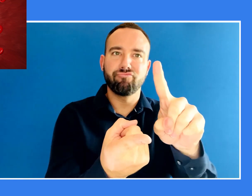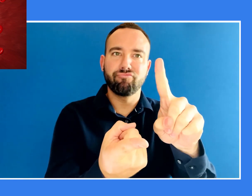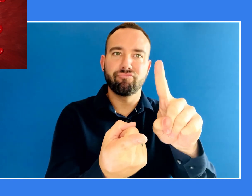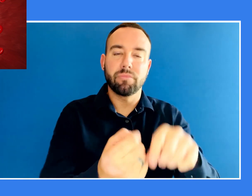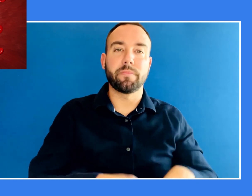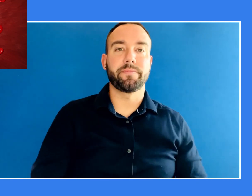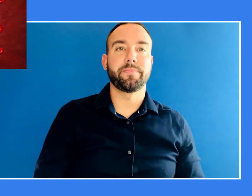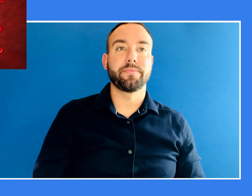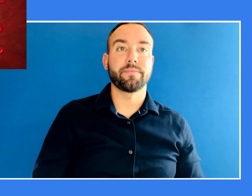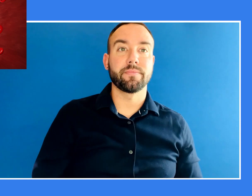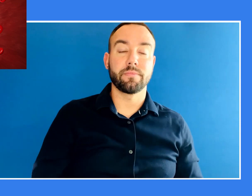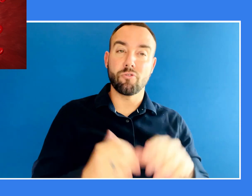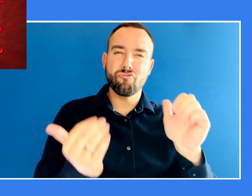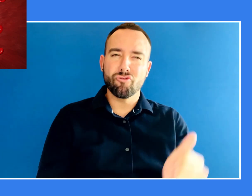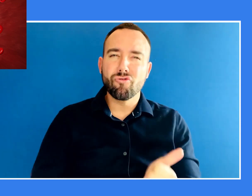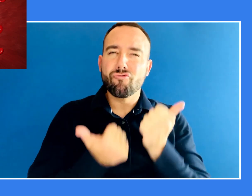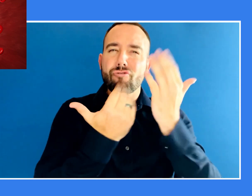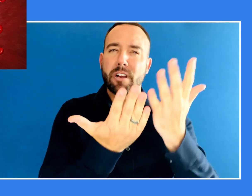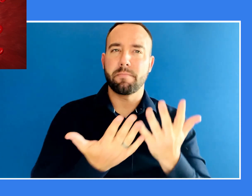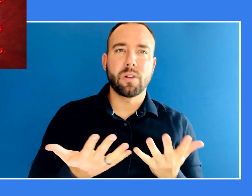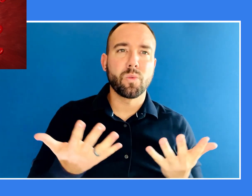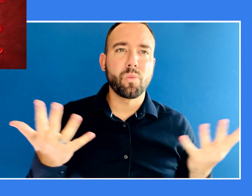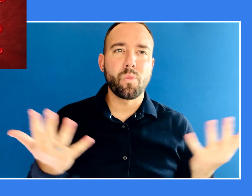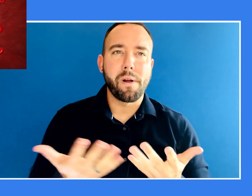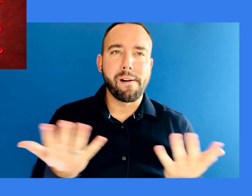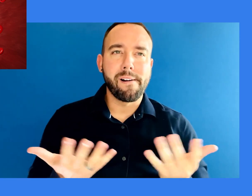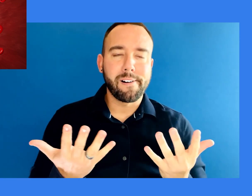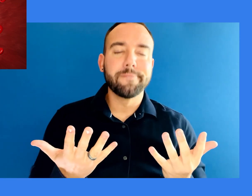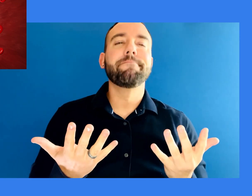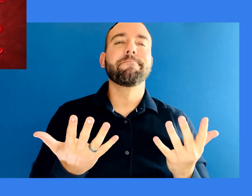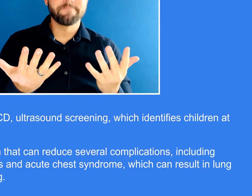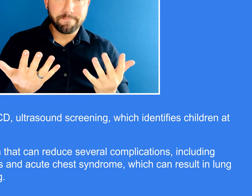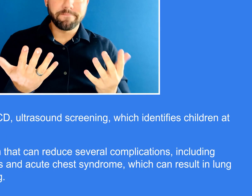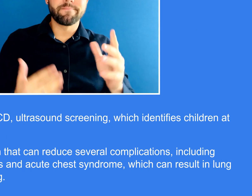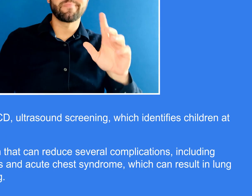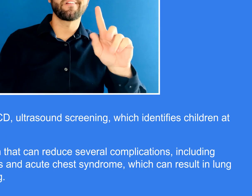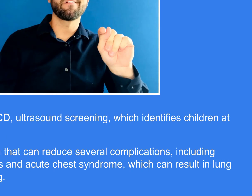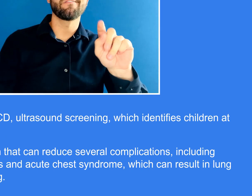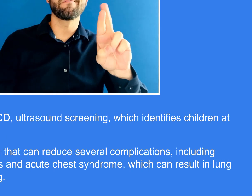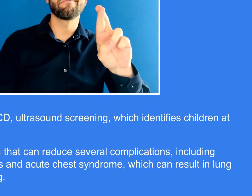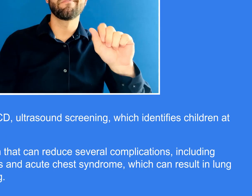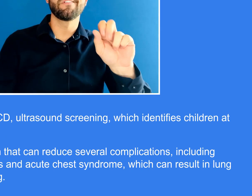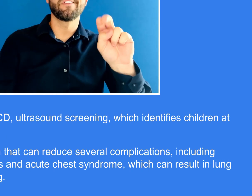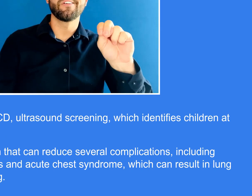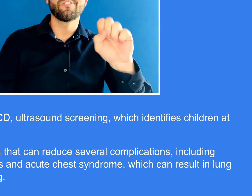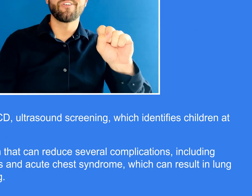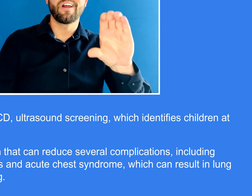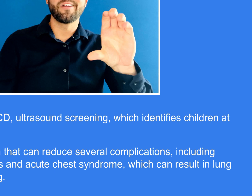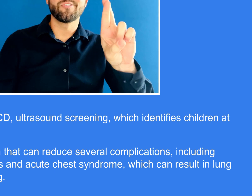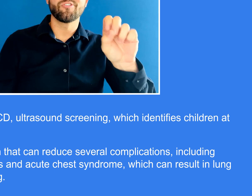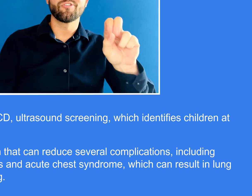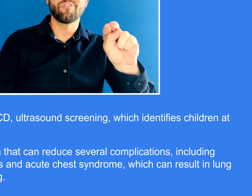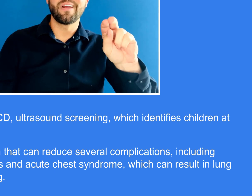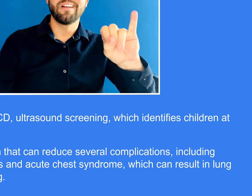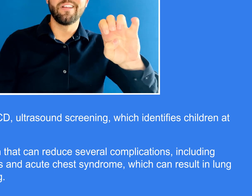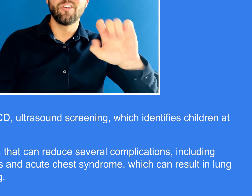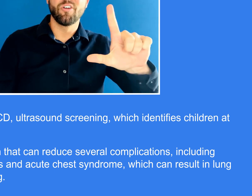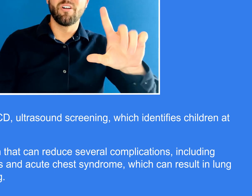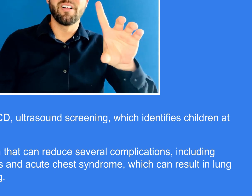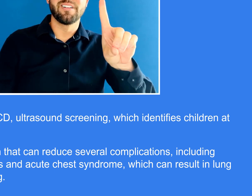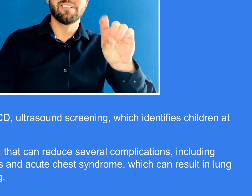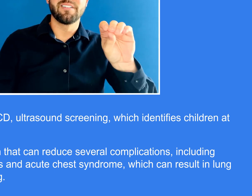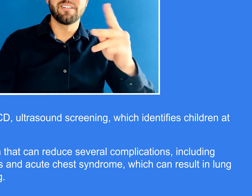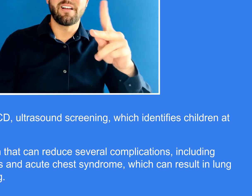Two recommended health care measures to prevent complications in children with Sickle Cell Anemia are Transcranial